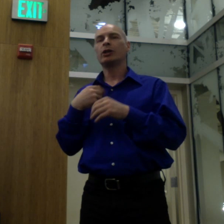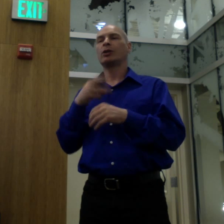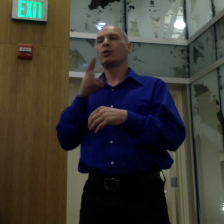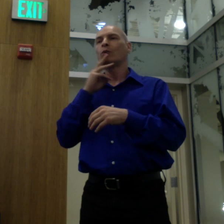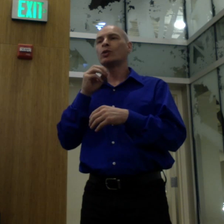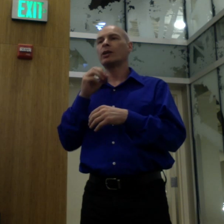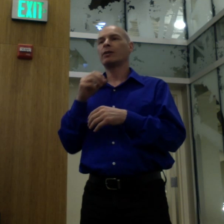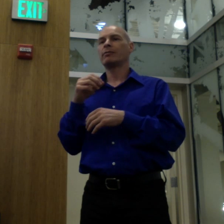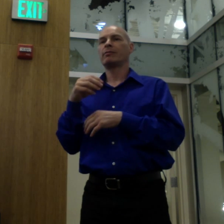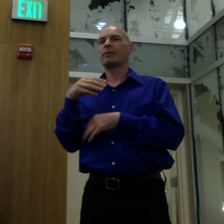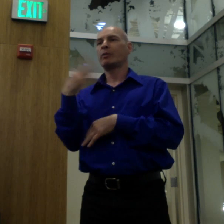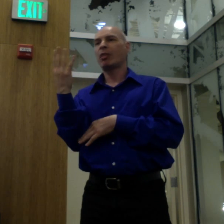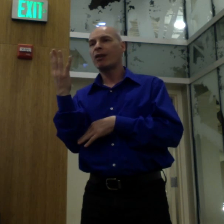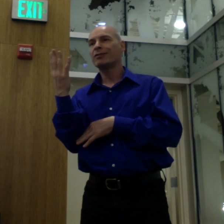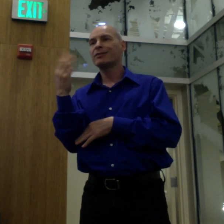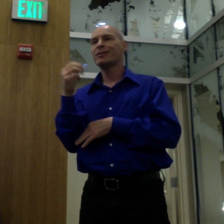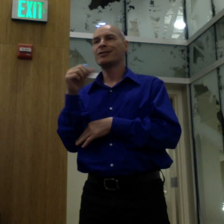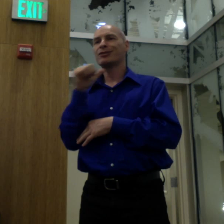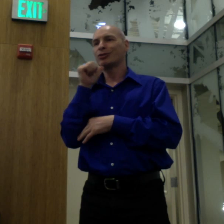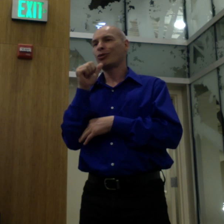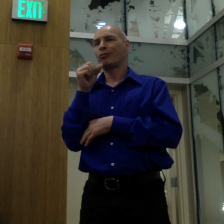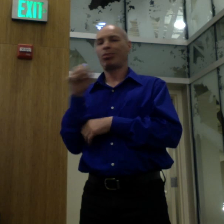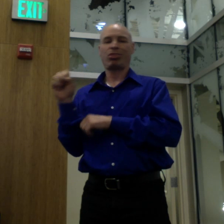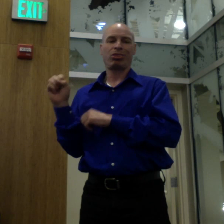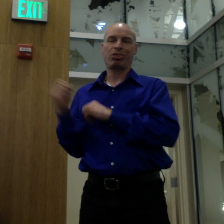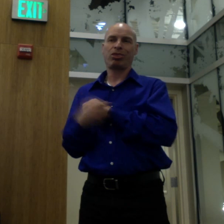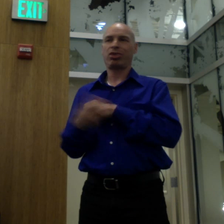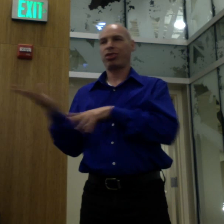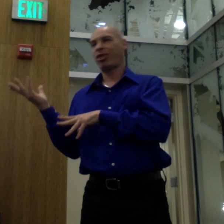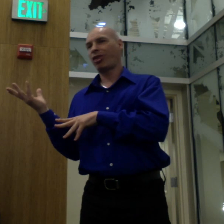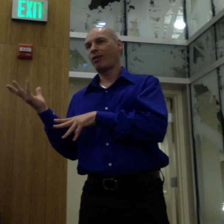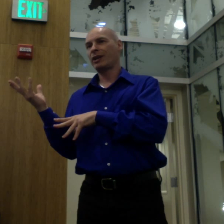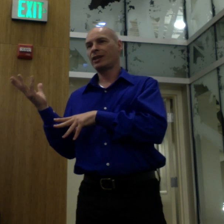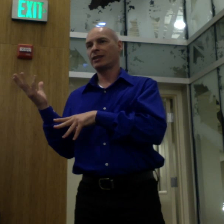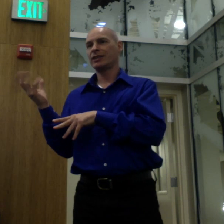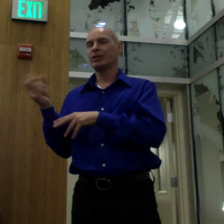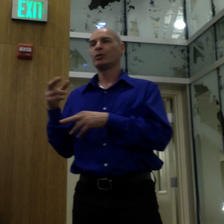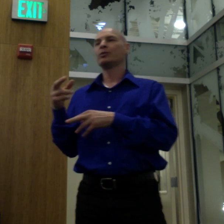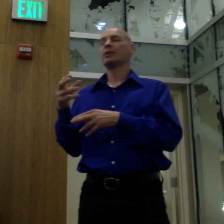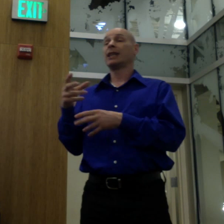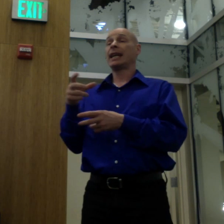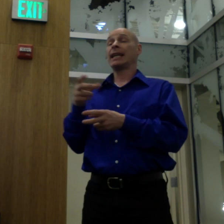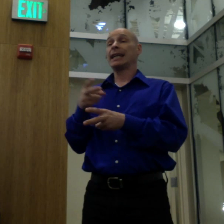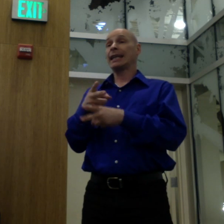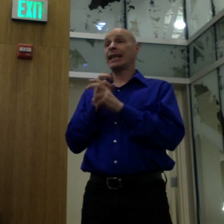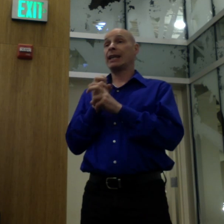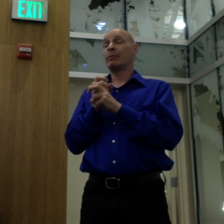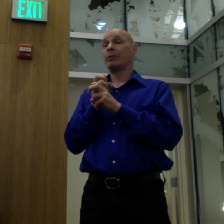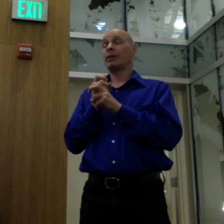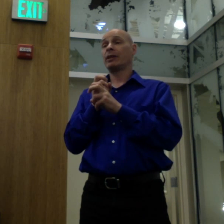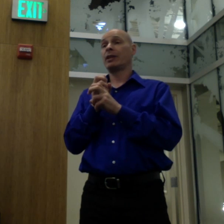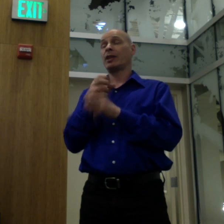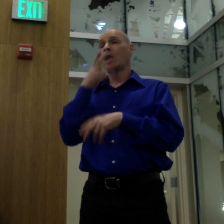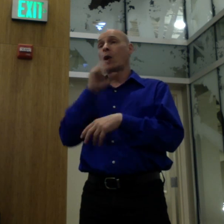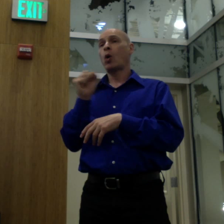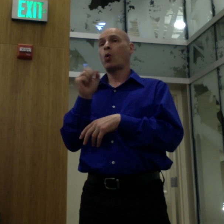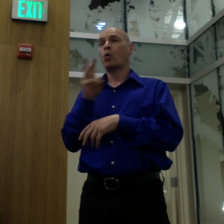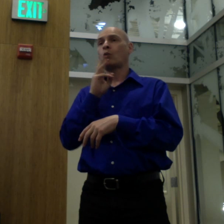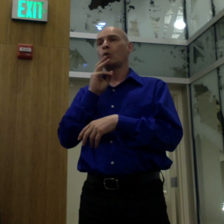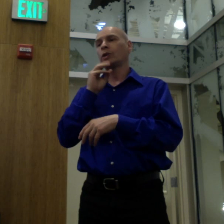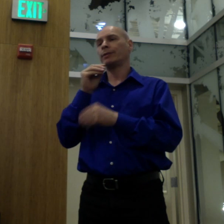don't waste it. And keep the old at the front and the new at the